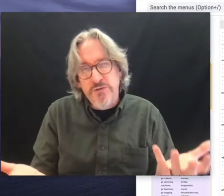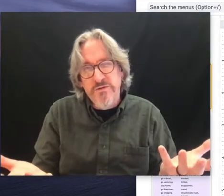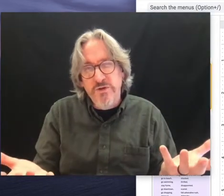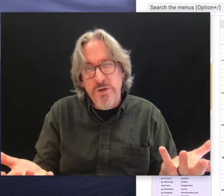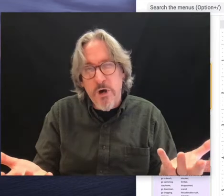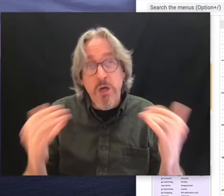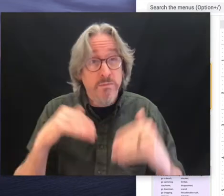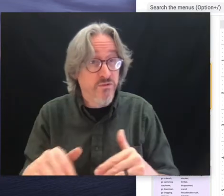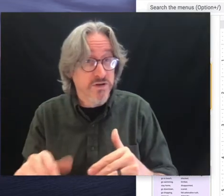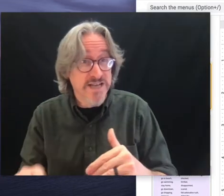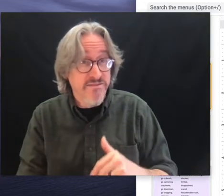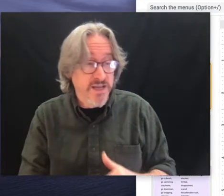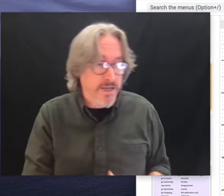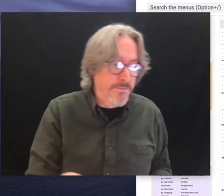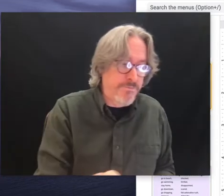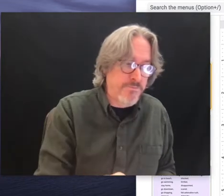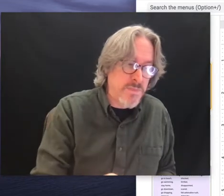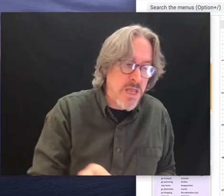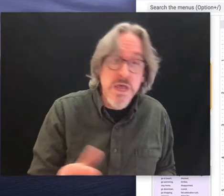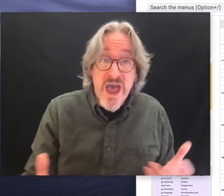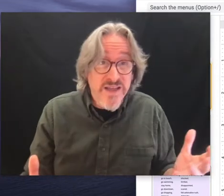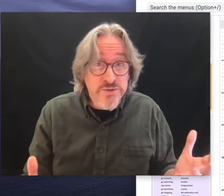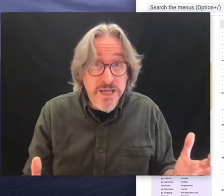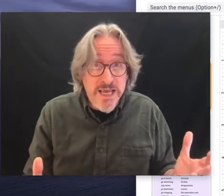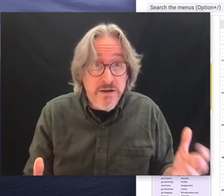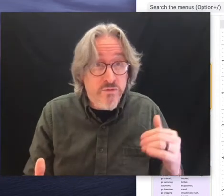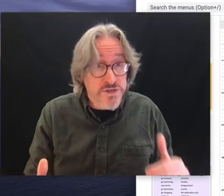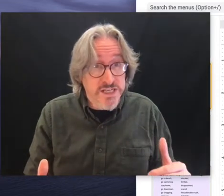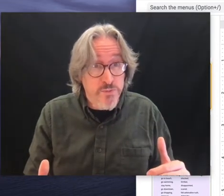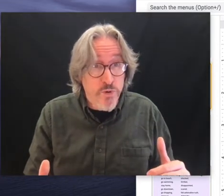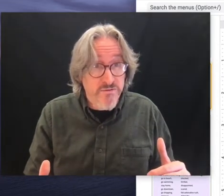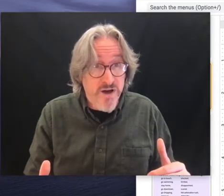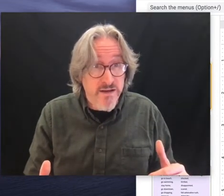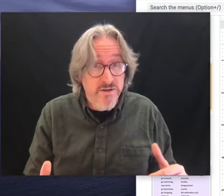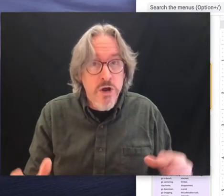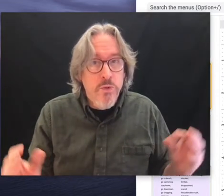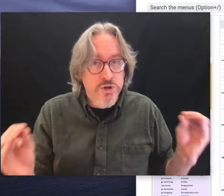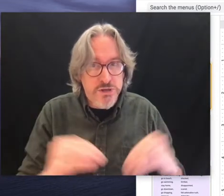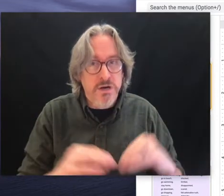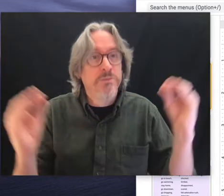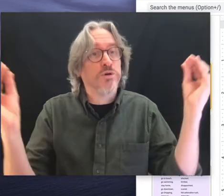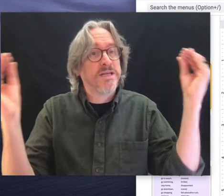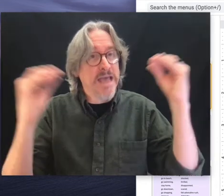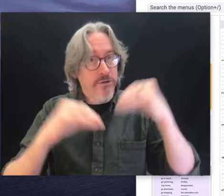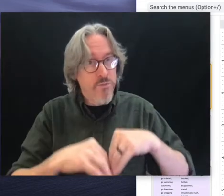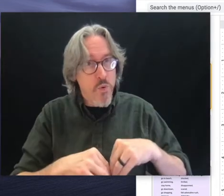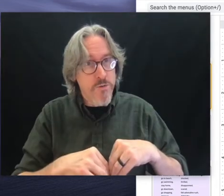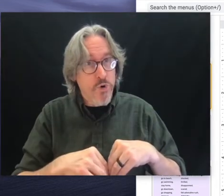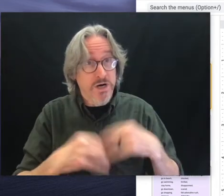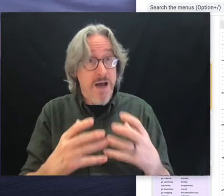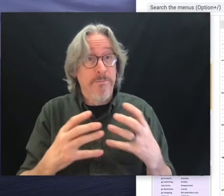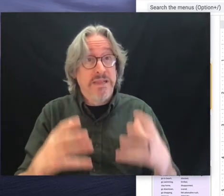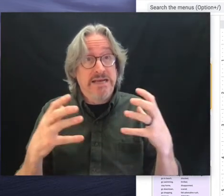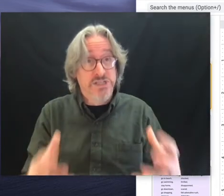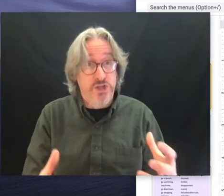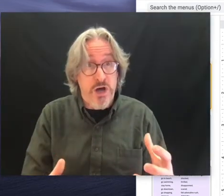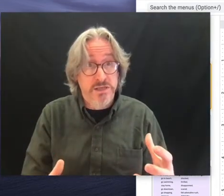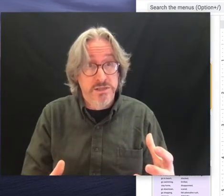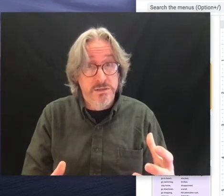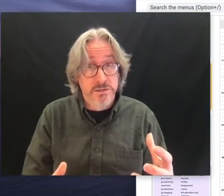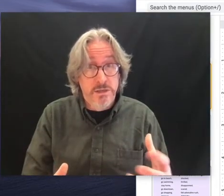want you to review them all before diving in. And that's really it for 6.5. We're starting to put together more and more